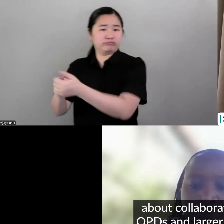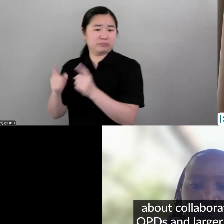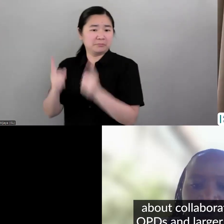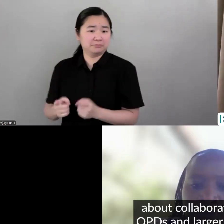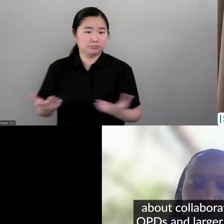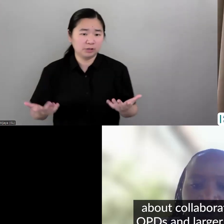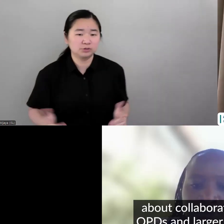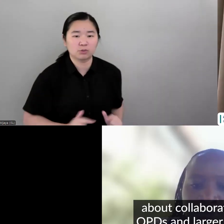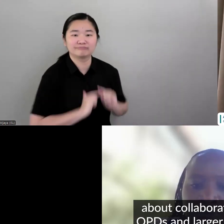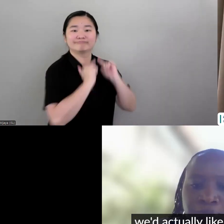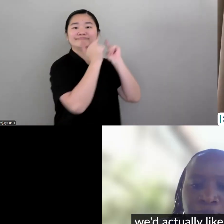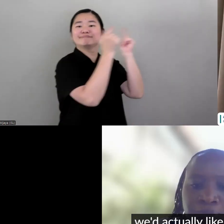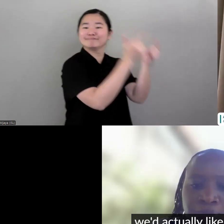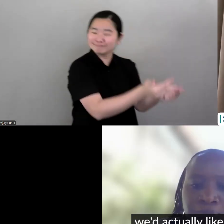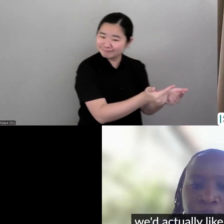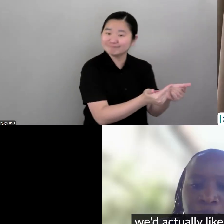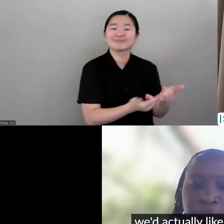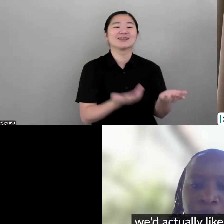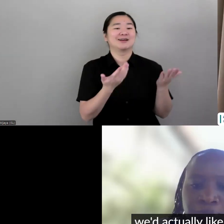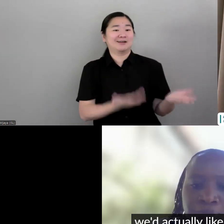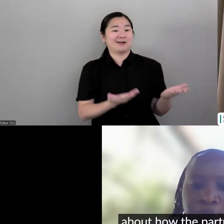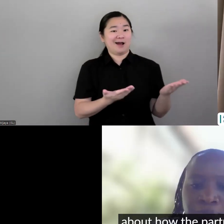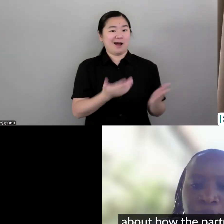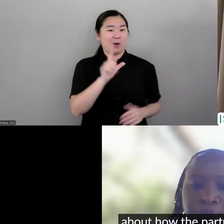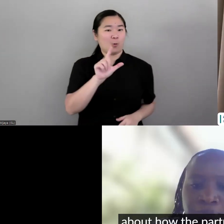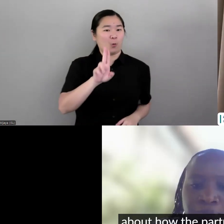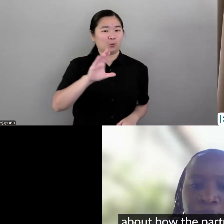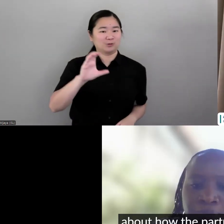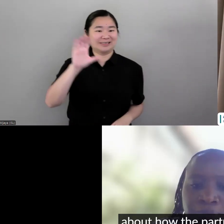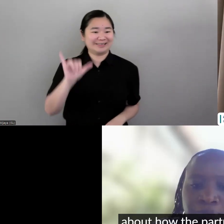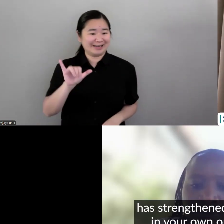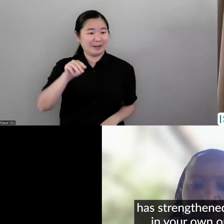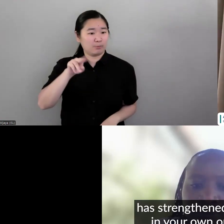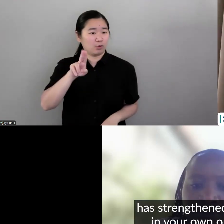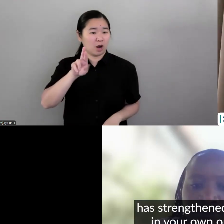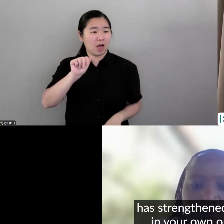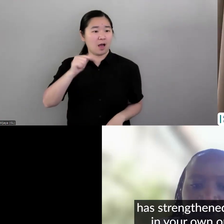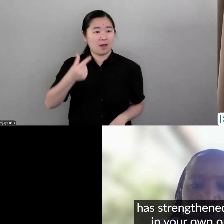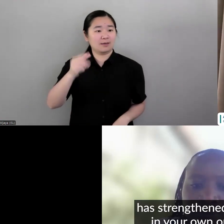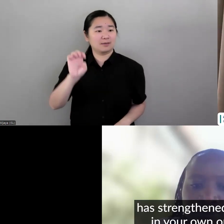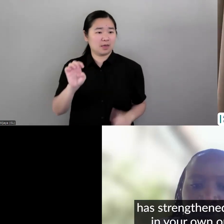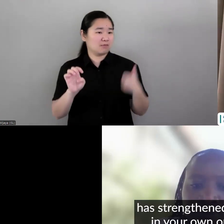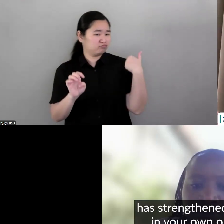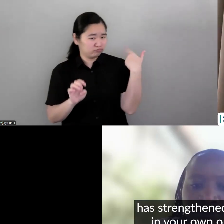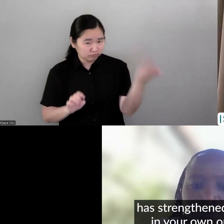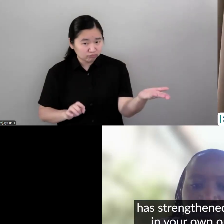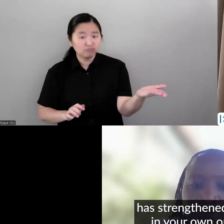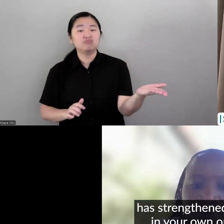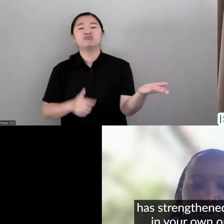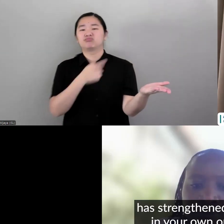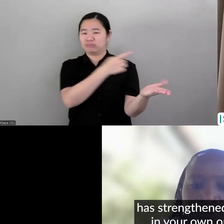larger organizations, we'd actually like to understand about how the partnership approach has strengthened safeguarding in your own